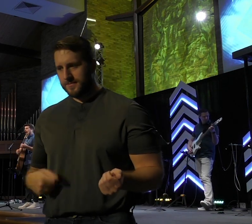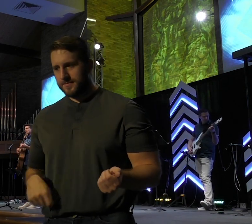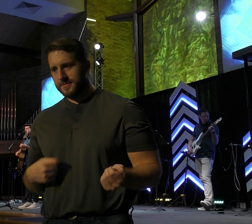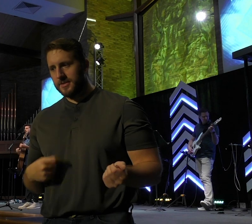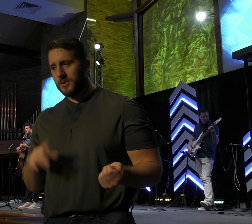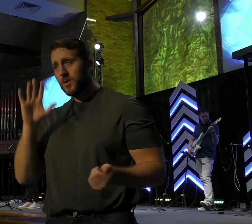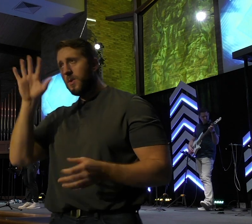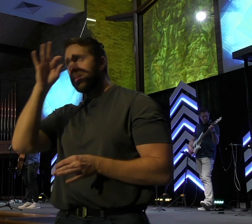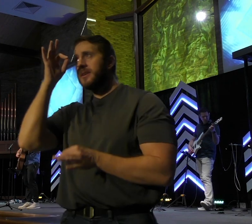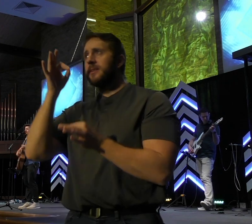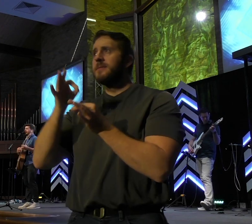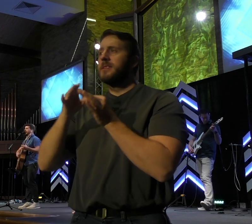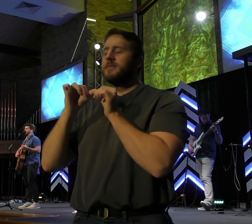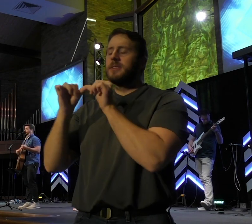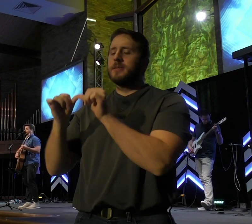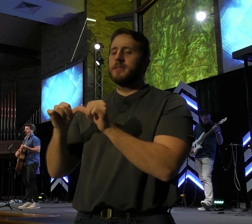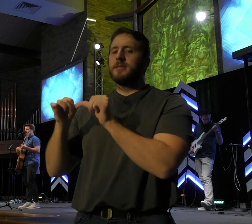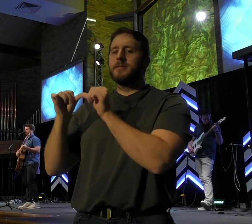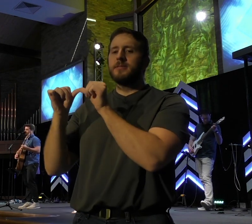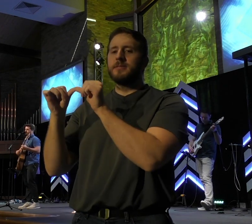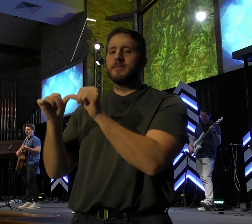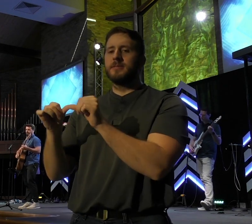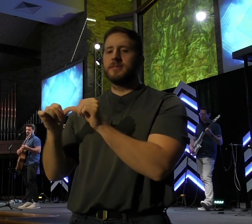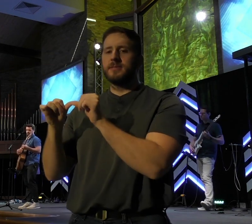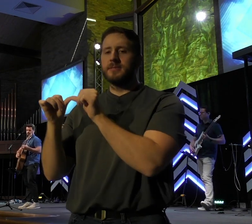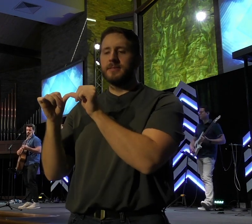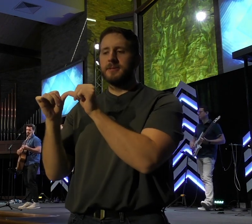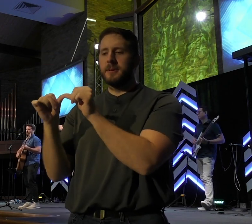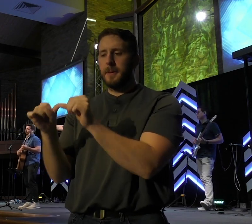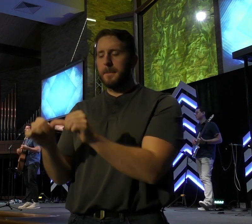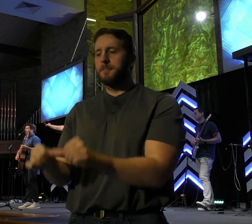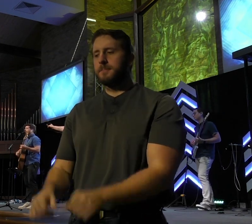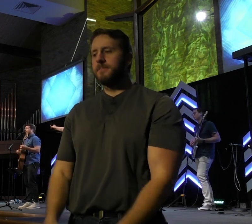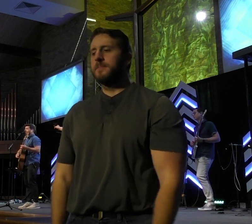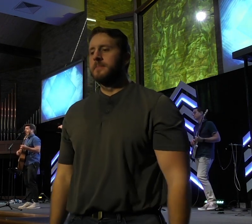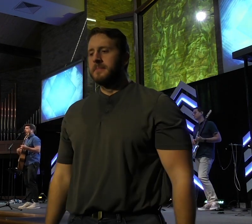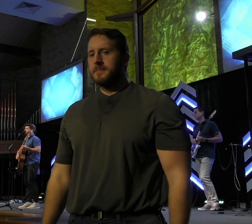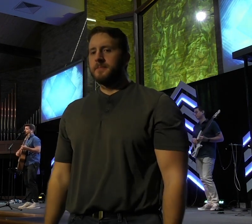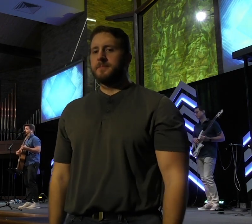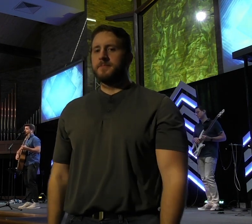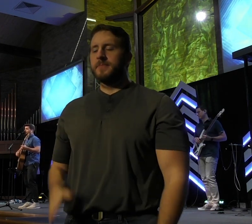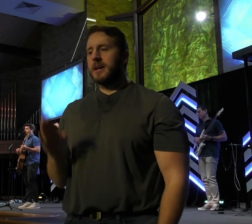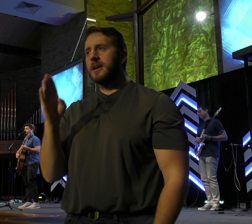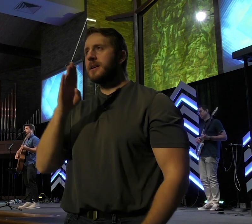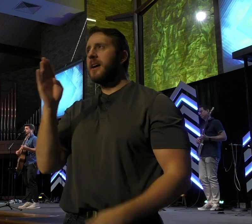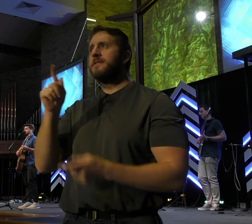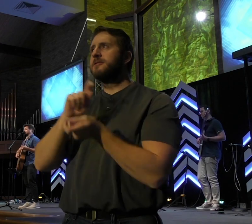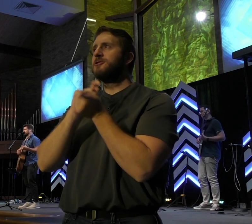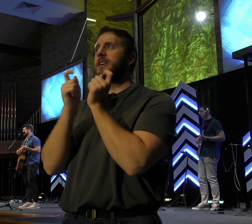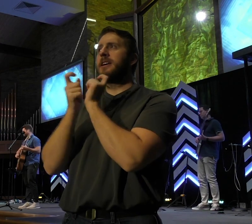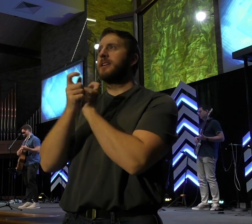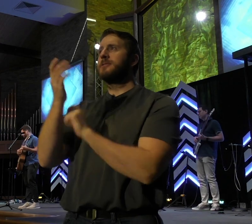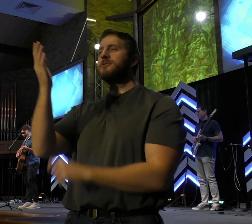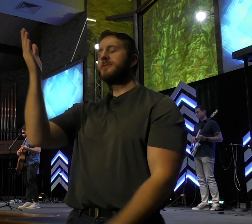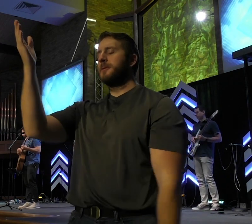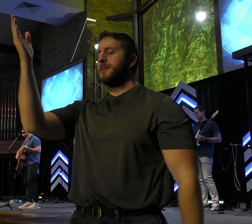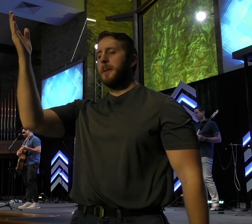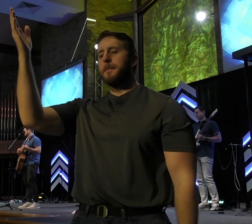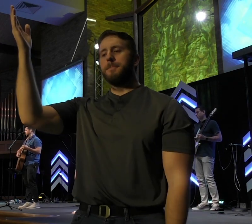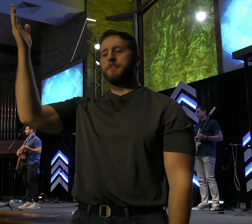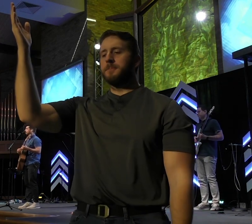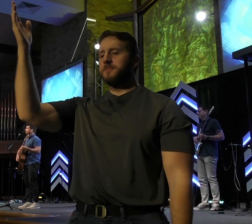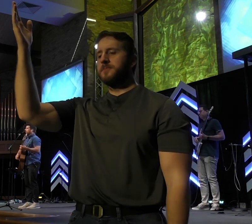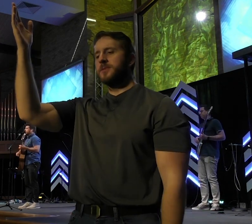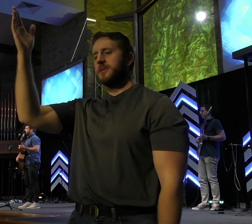It's your faithfulness I'm standing, never changing.